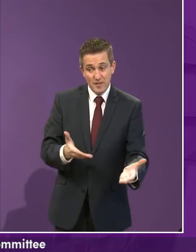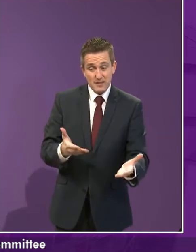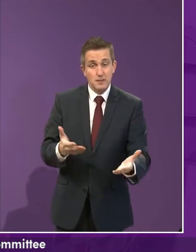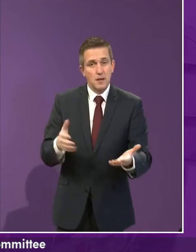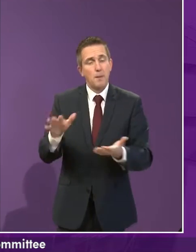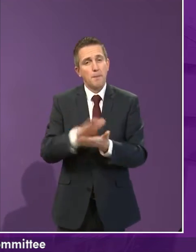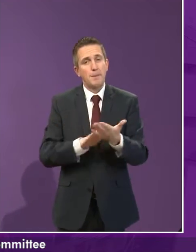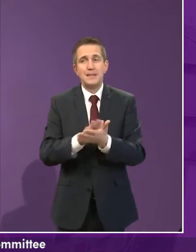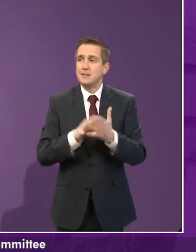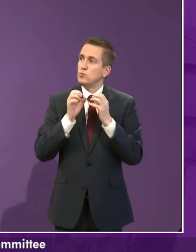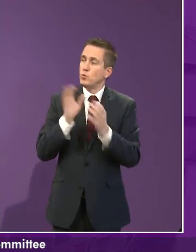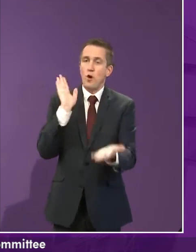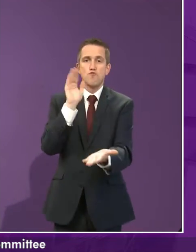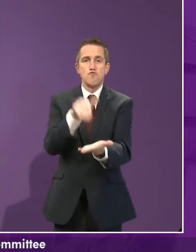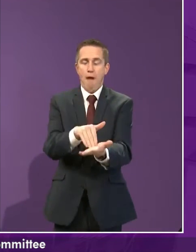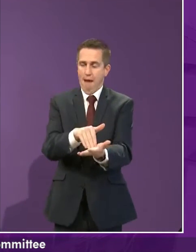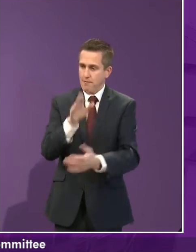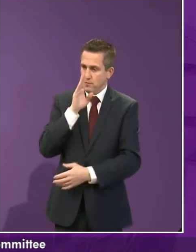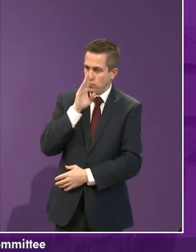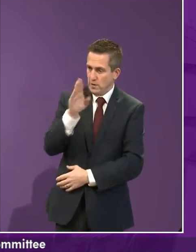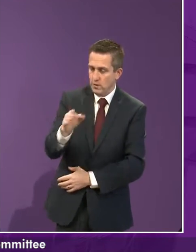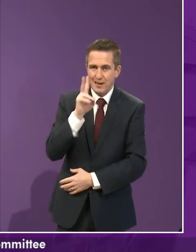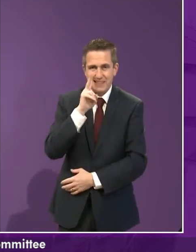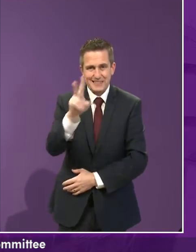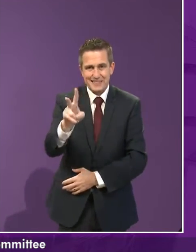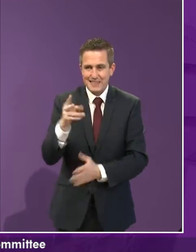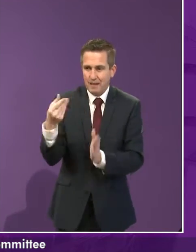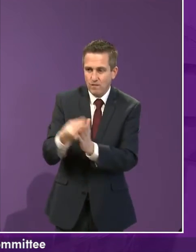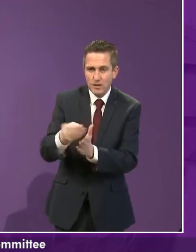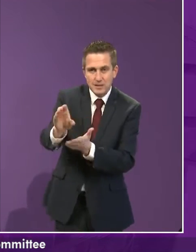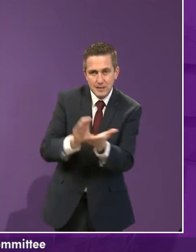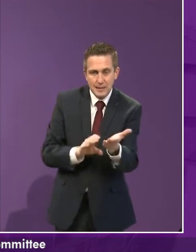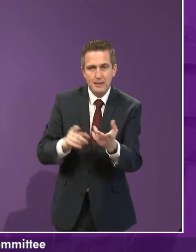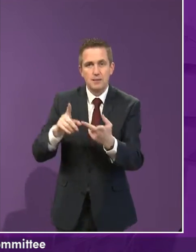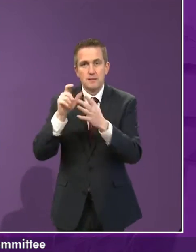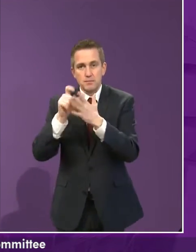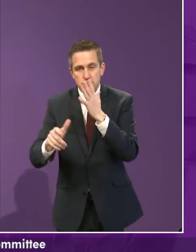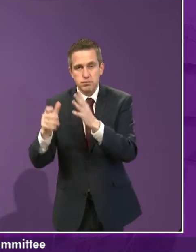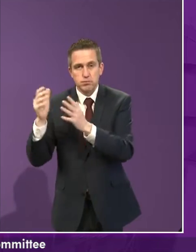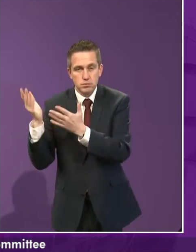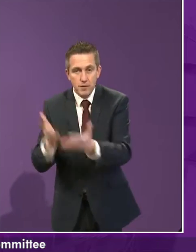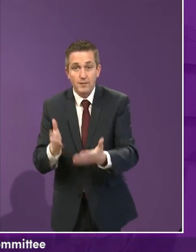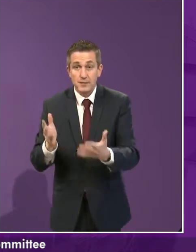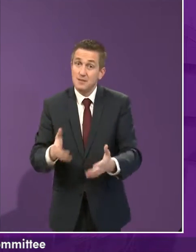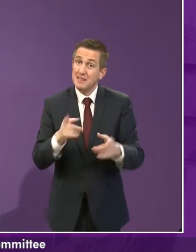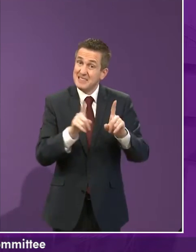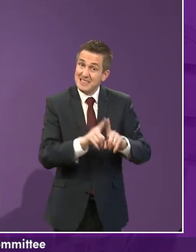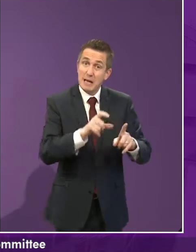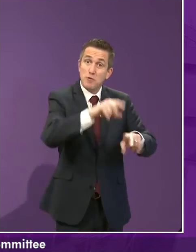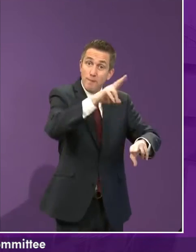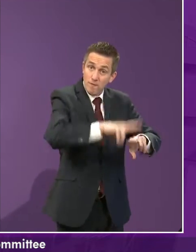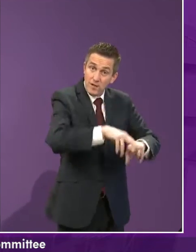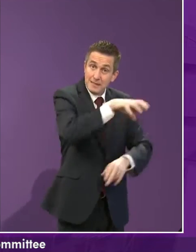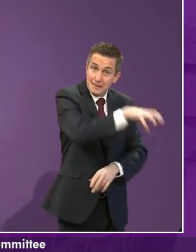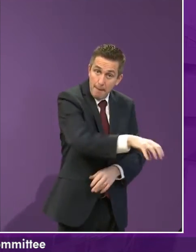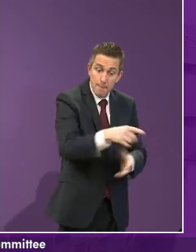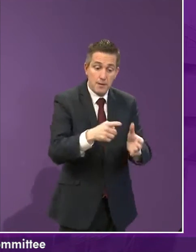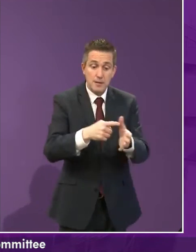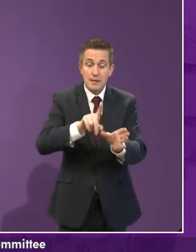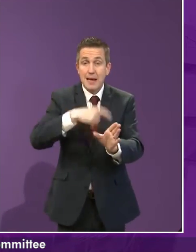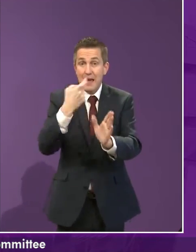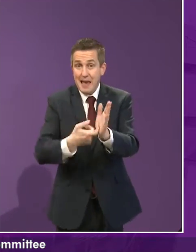on the student experience. It's the heart of the centre of the university, and that is replicated at Dumfries Campus, also at Air Campus, and